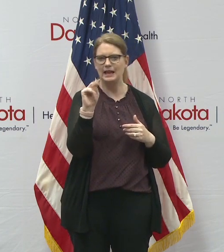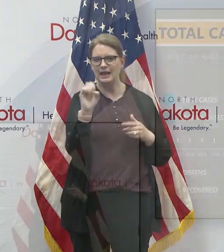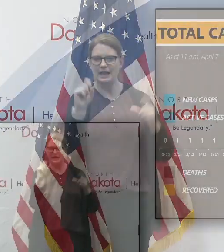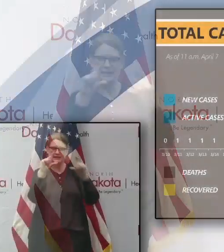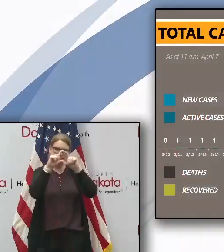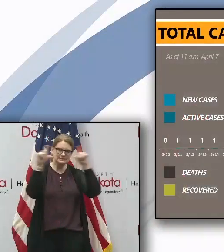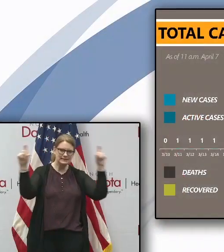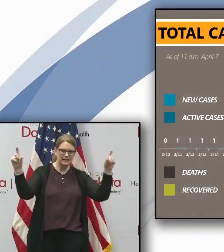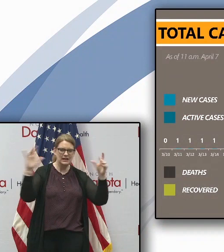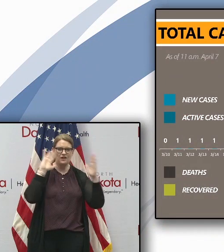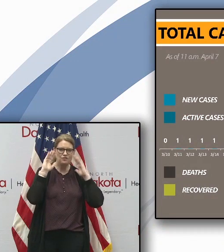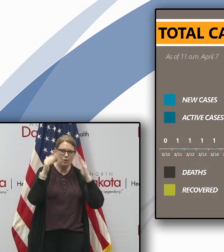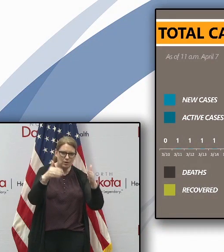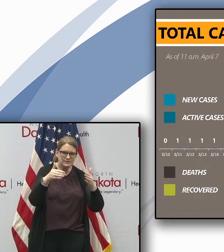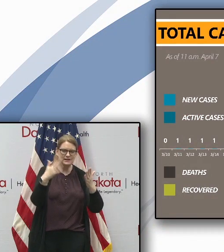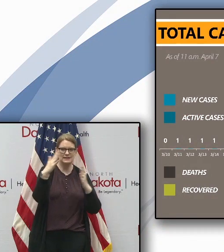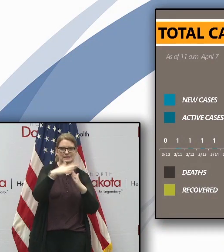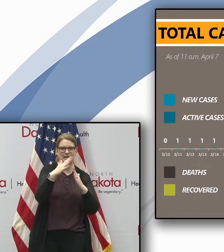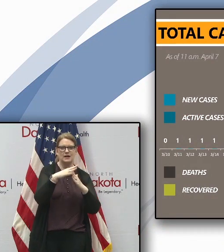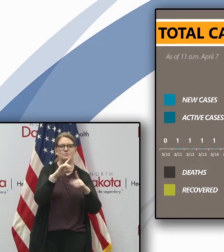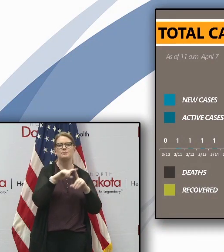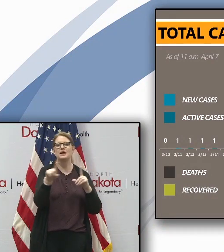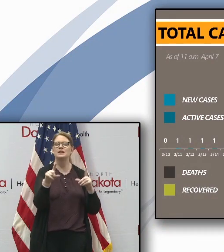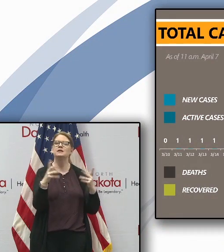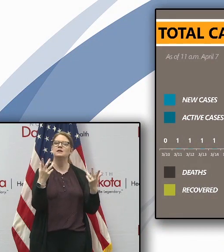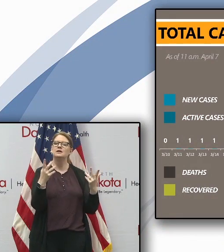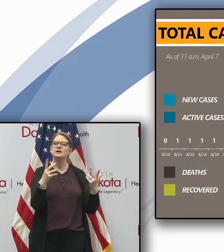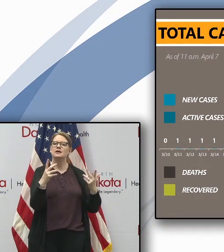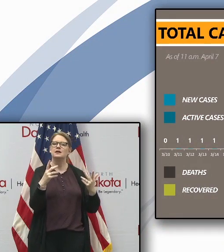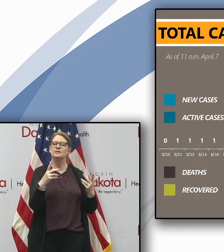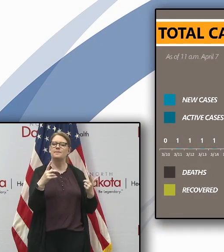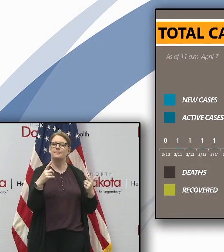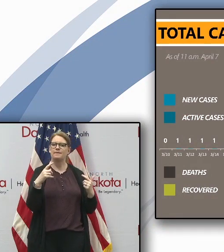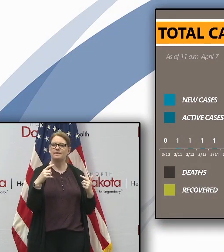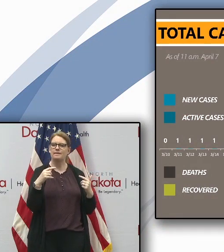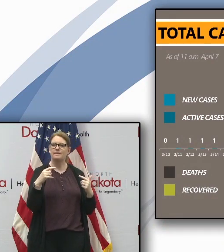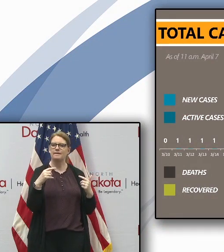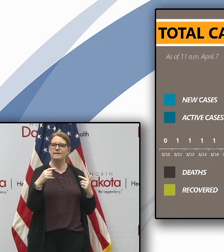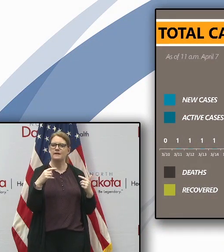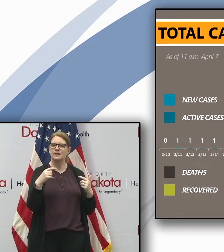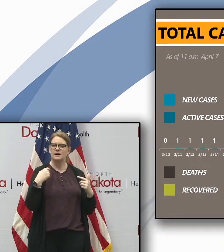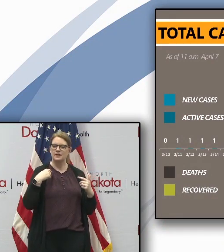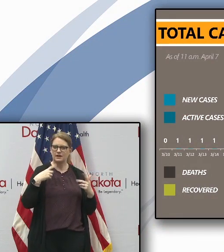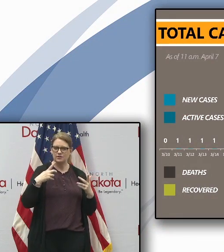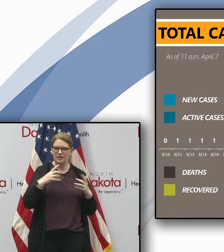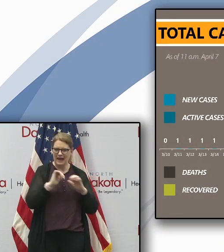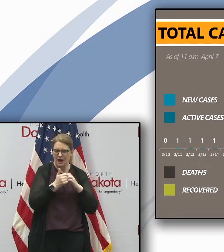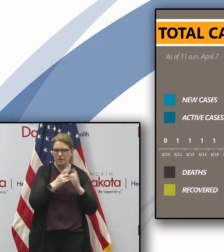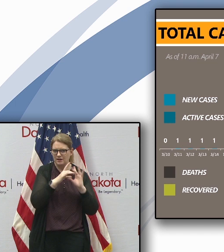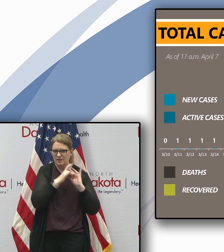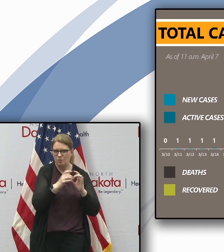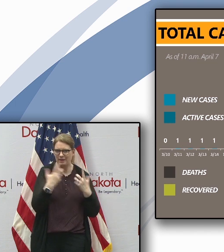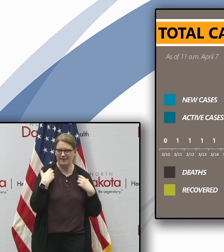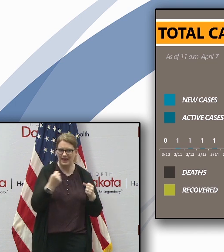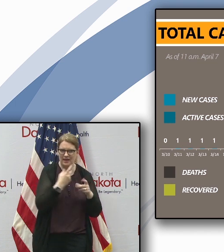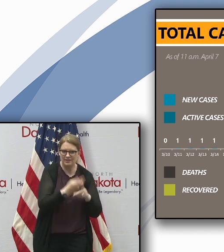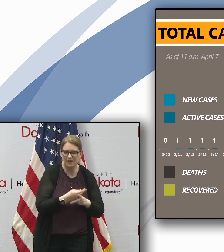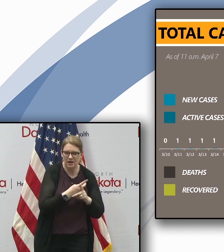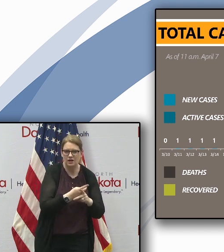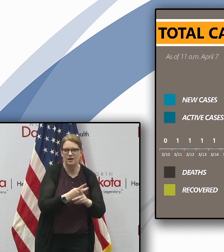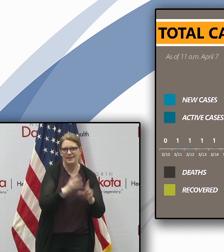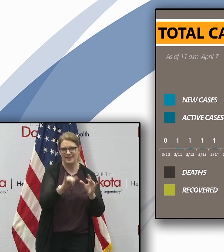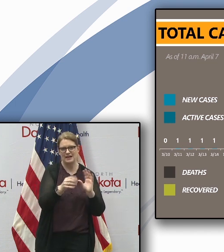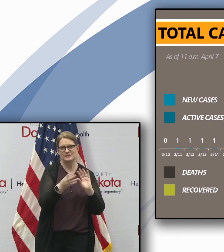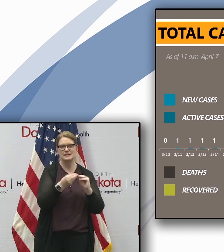line number, but we're really, in terms of how we manage and the pressure we have on healthcare, it relates to the number of active